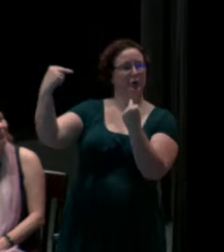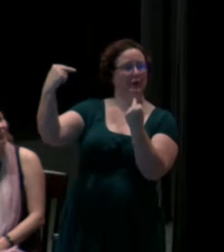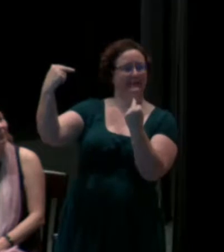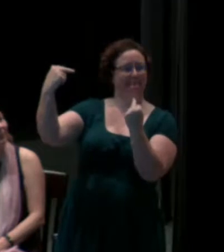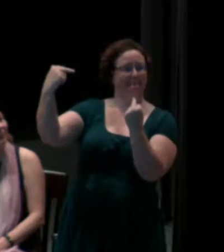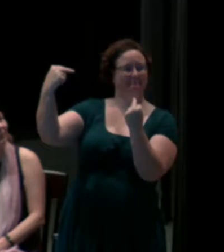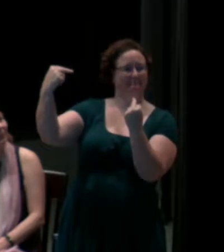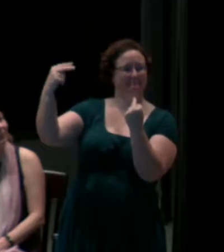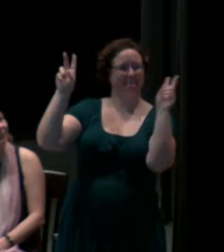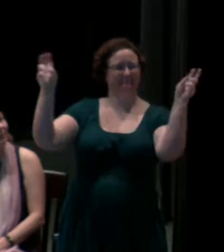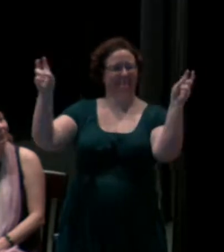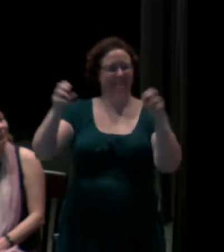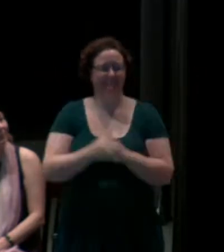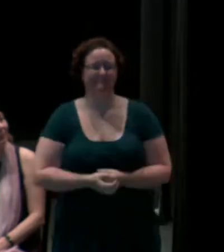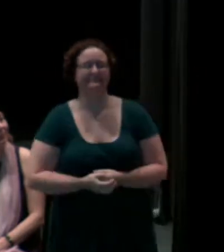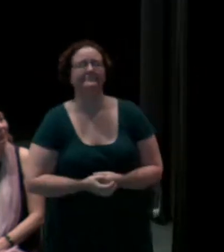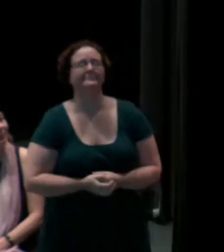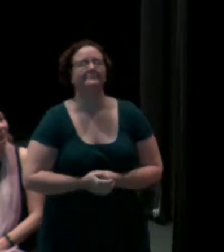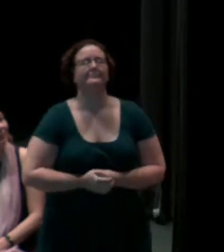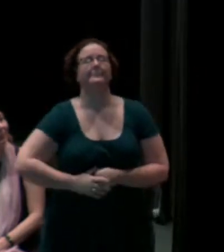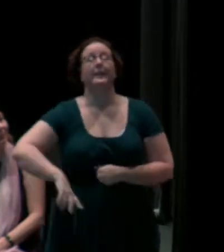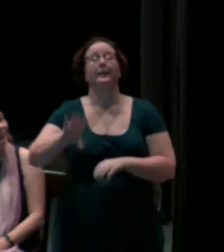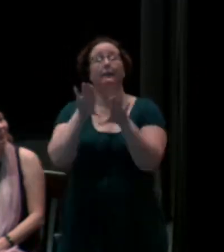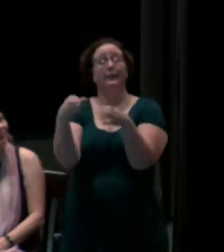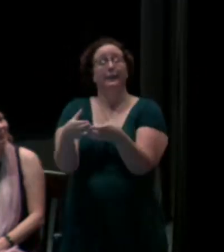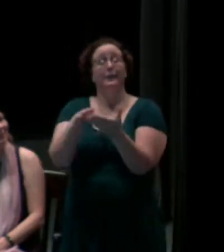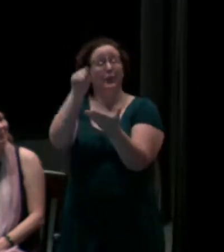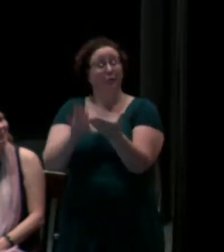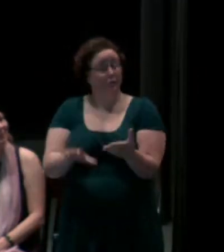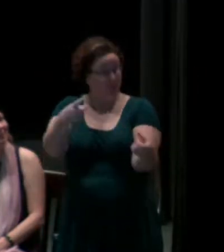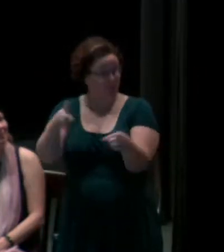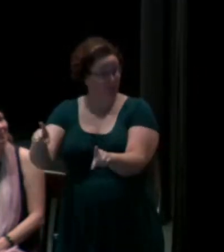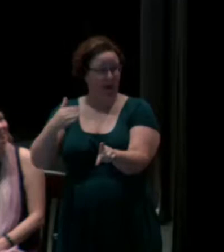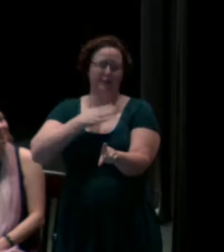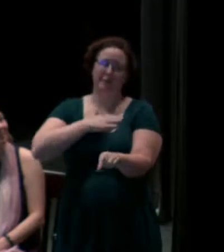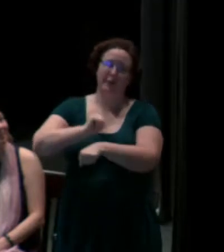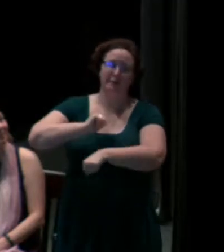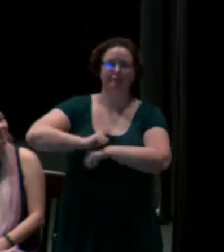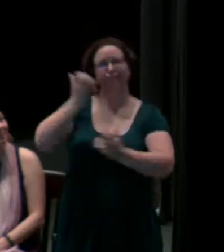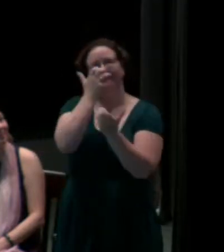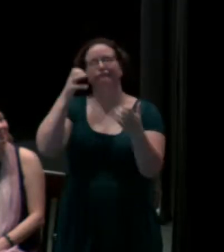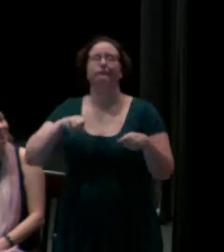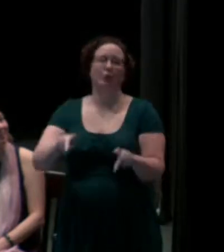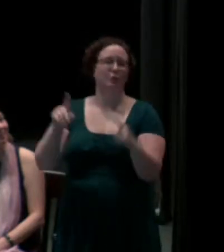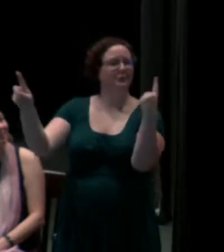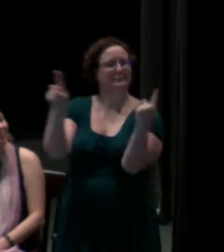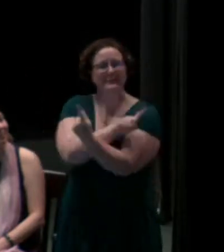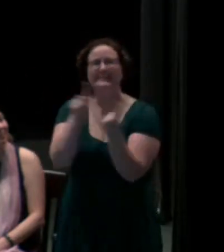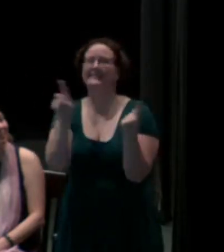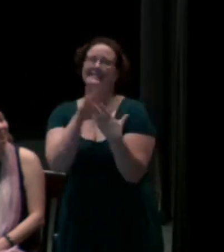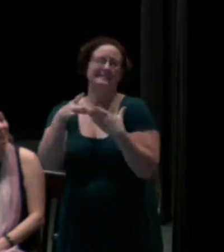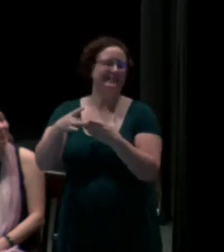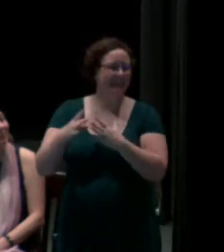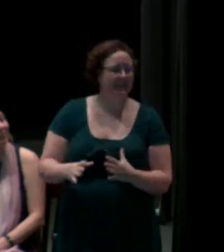looking. In the Division of Student Affairs that I have the awesome opportunity to meet some dynamic leaders